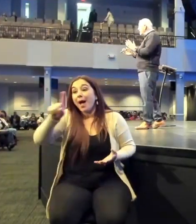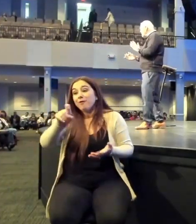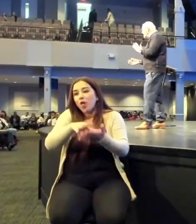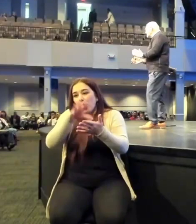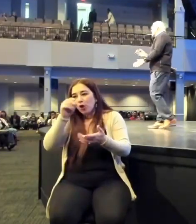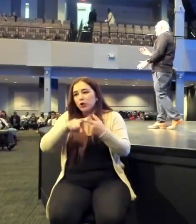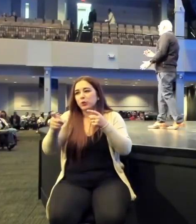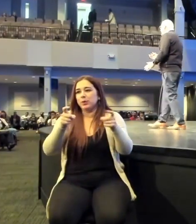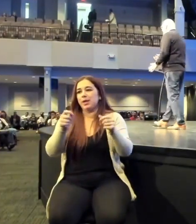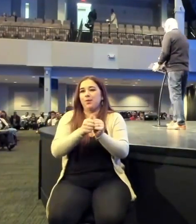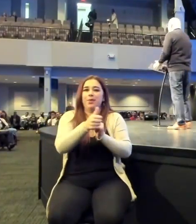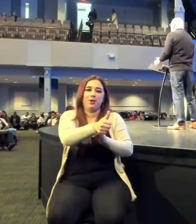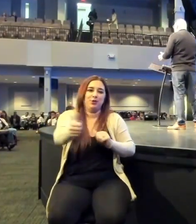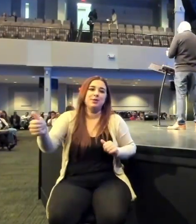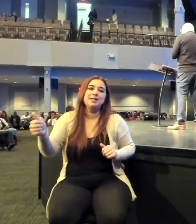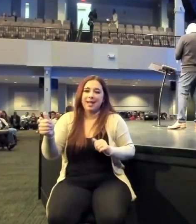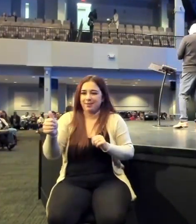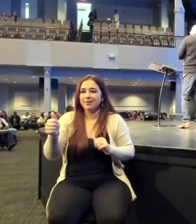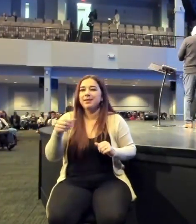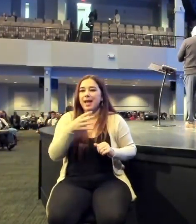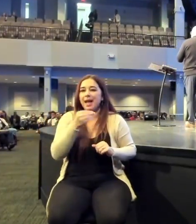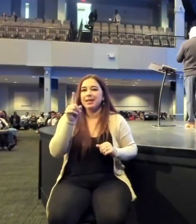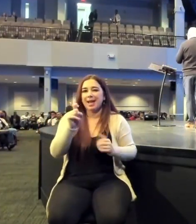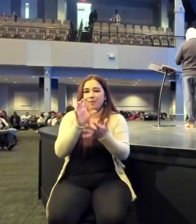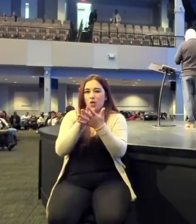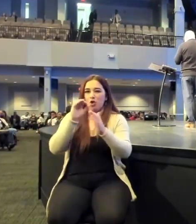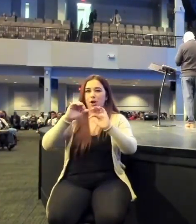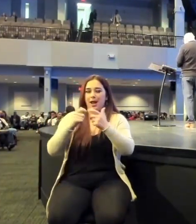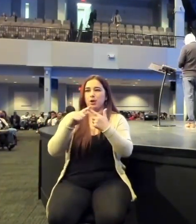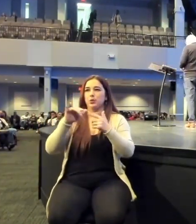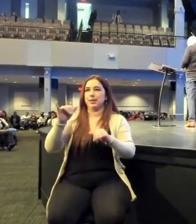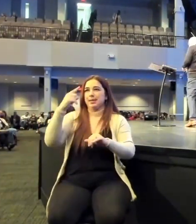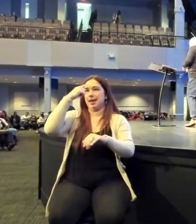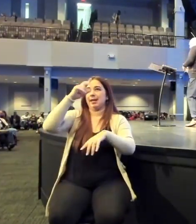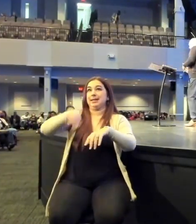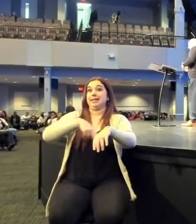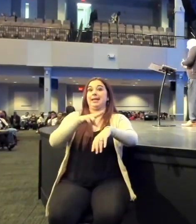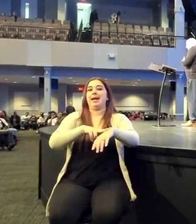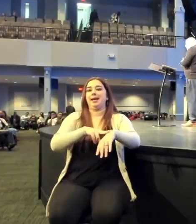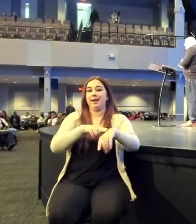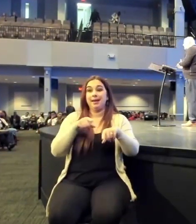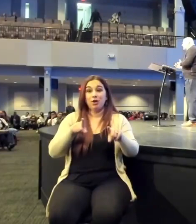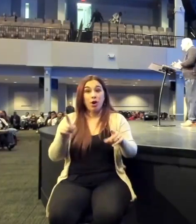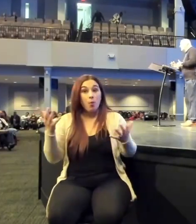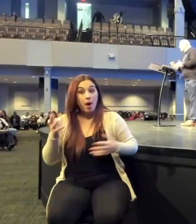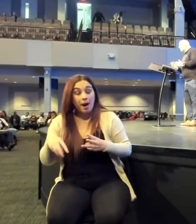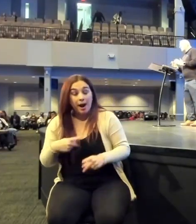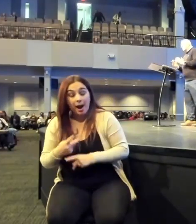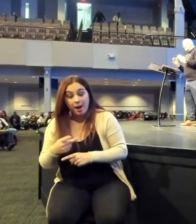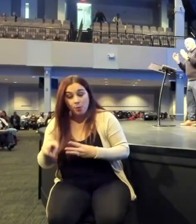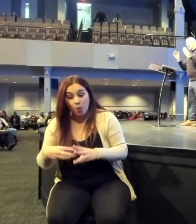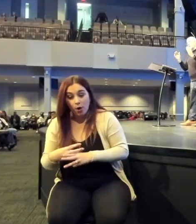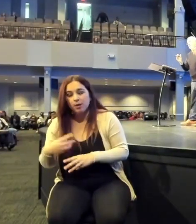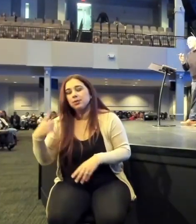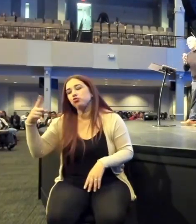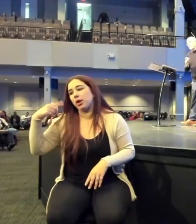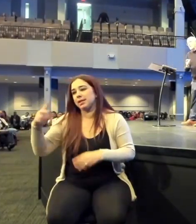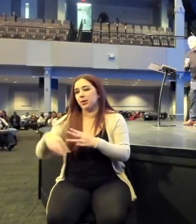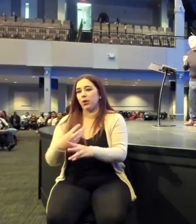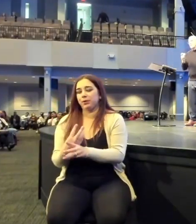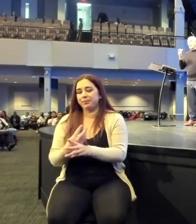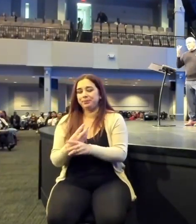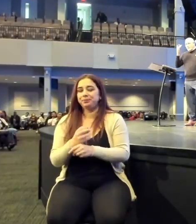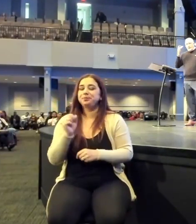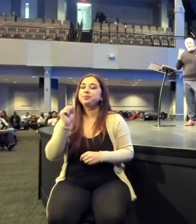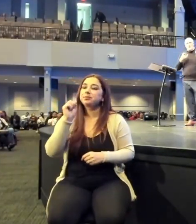how to deal with this stuff. And we have to learn how to stay sane. In what kind of world? In a crazy